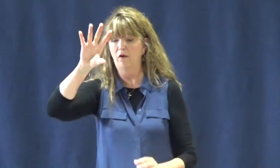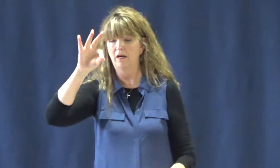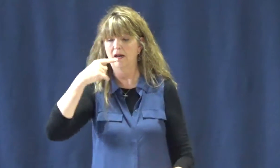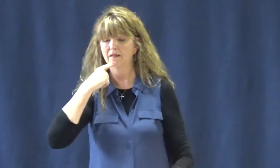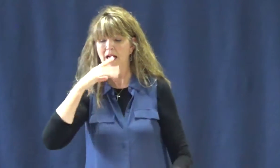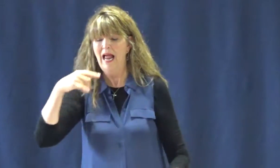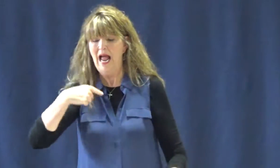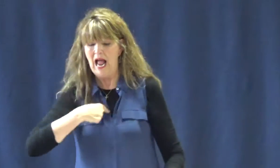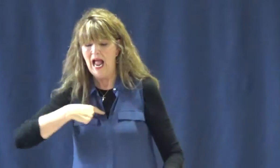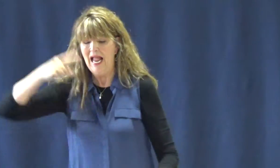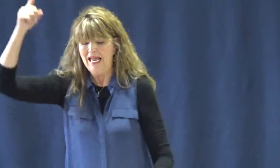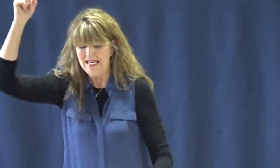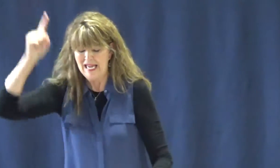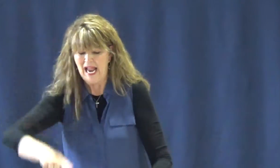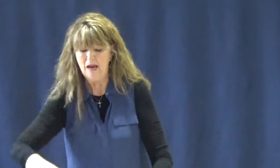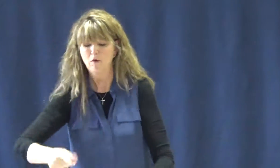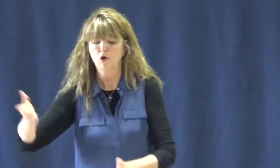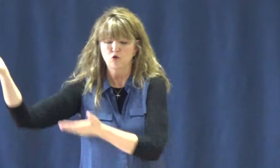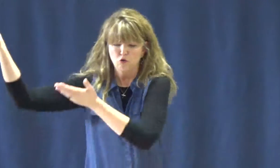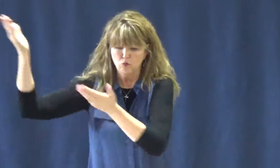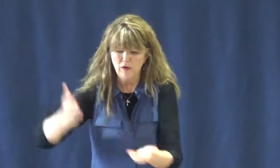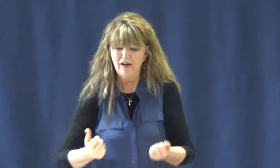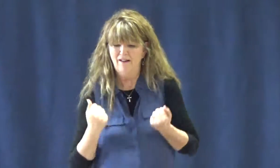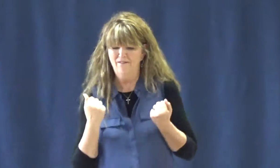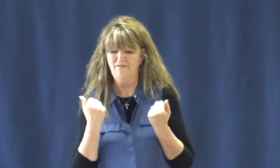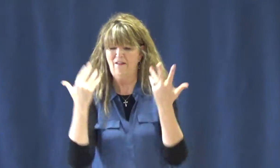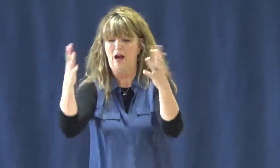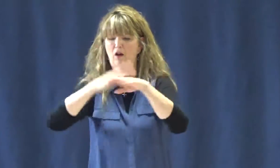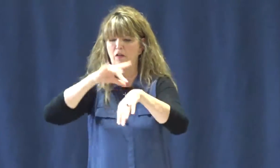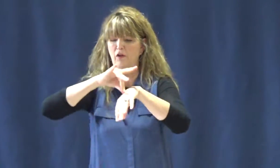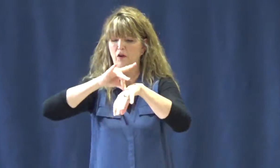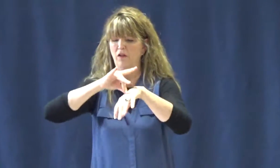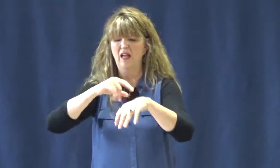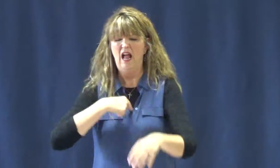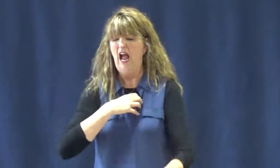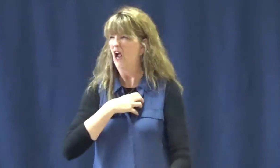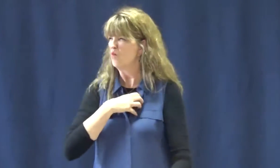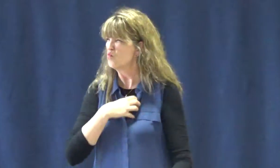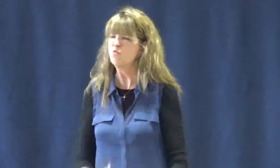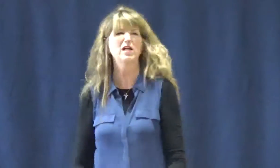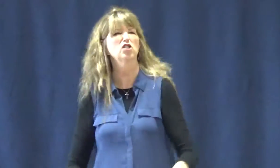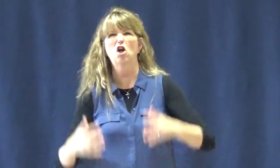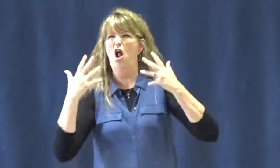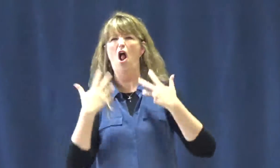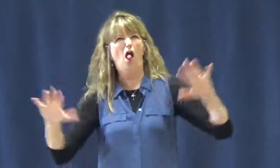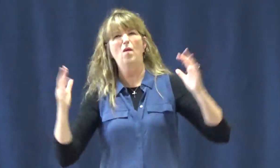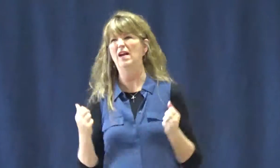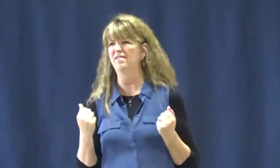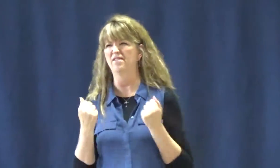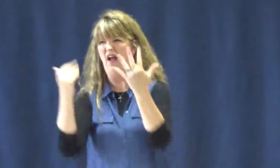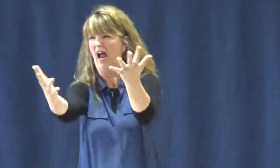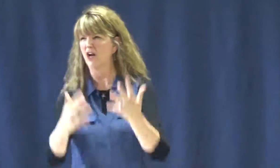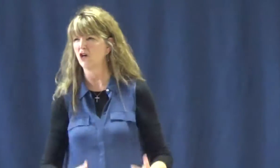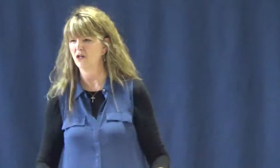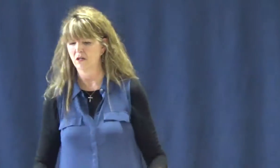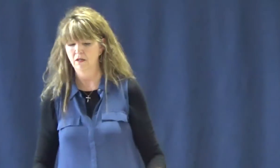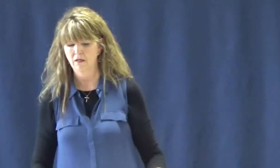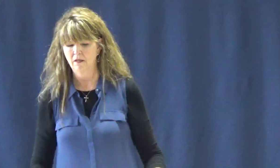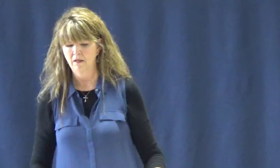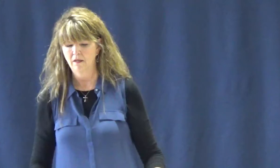Jesus, in verse 49, was frustrated, and he said, I have come to bring fire on the earth, and how I wish